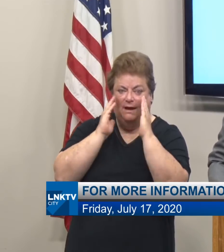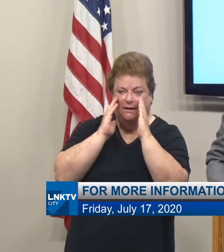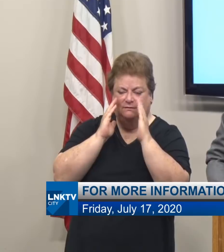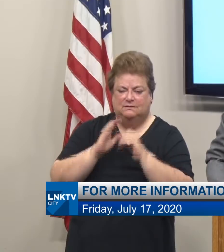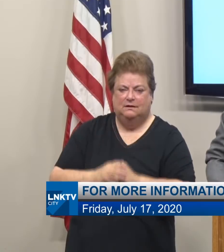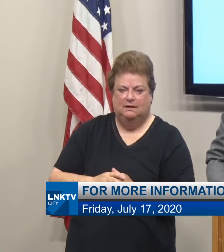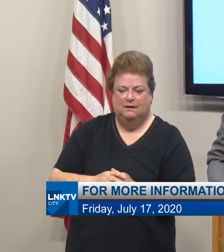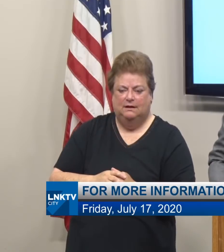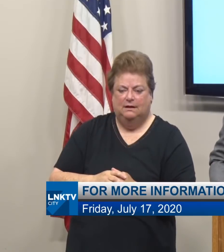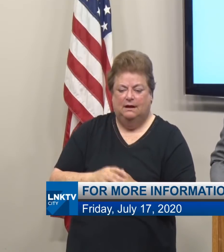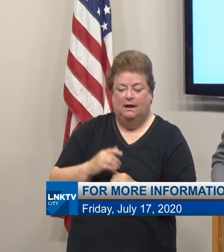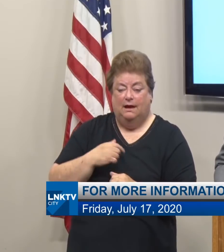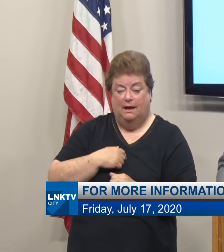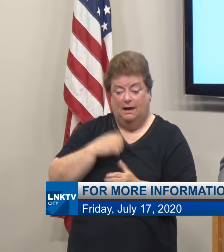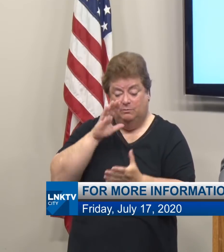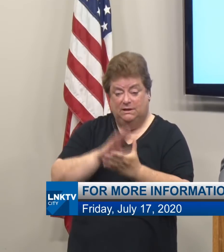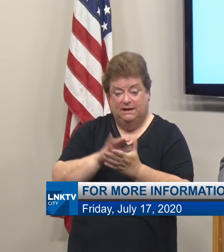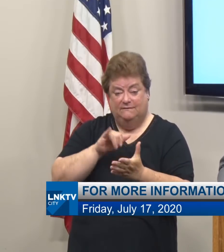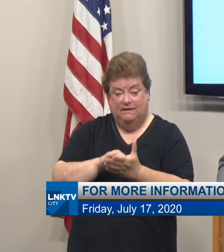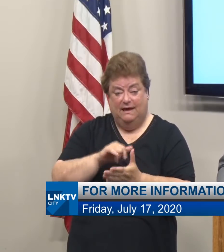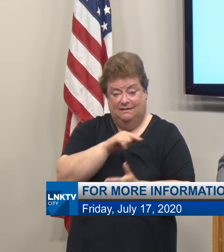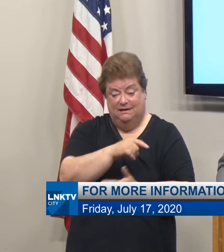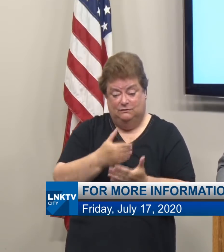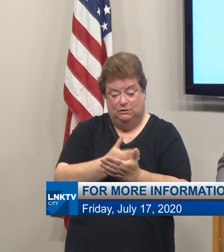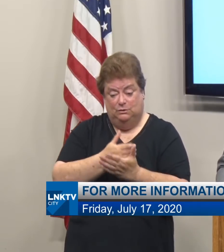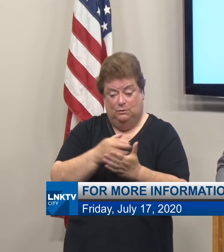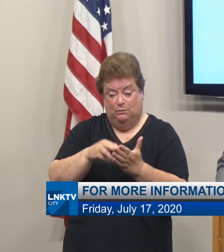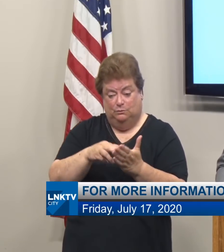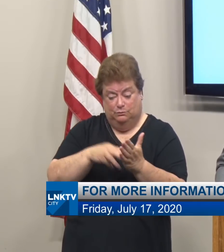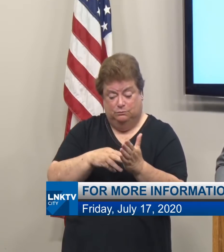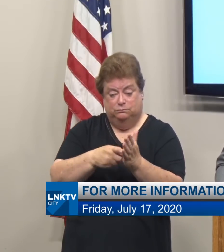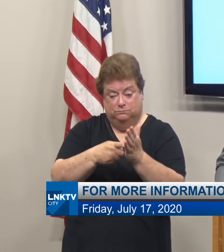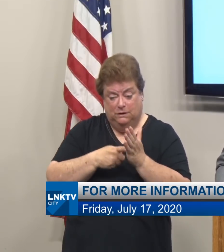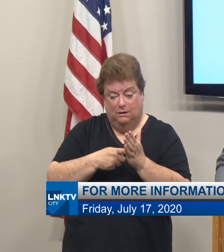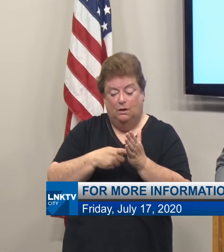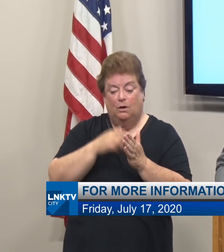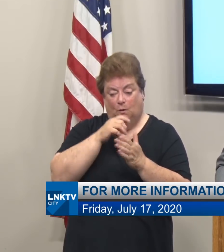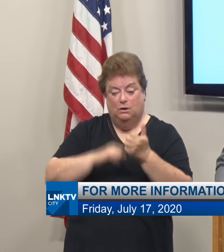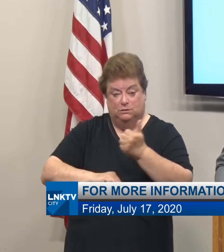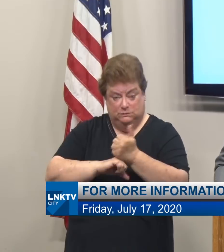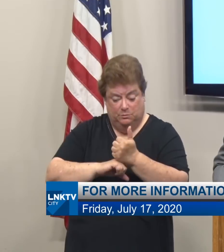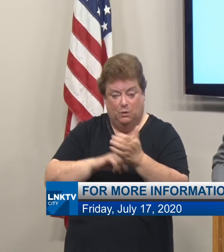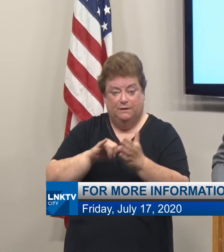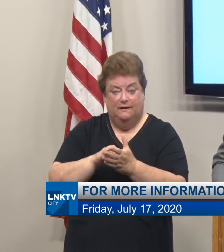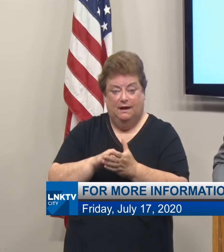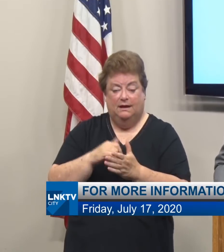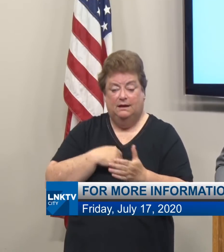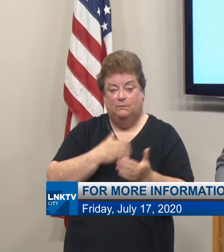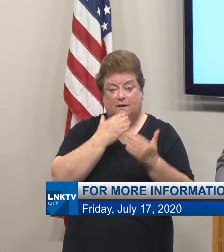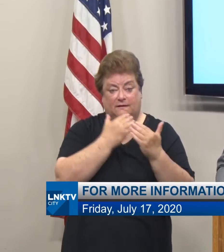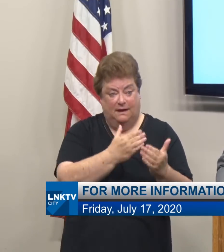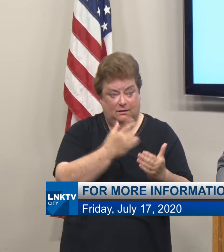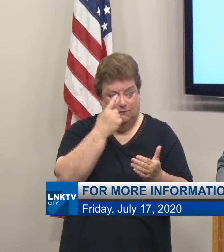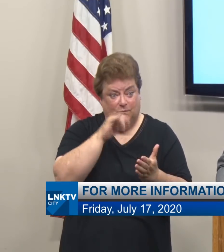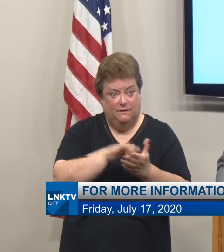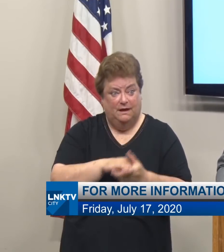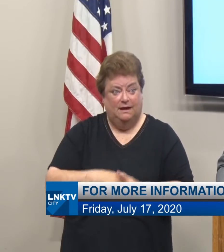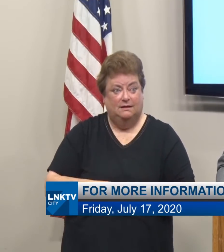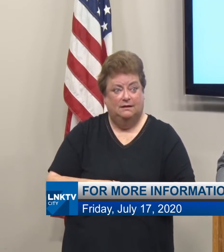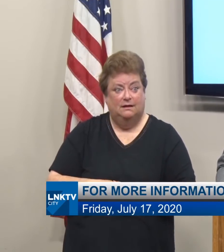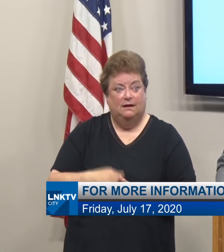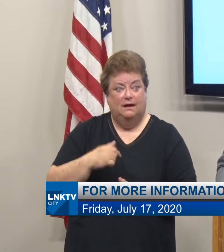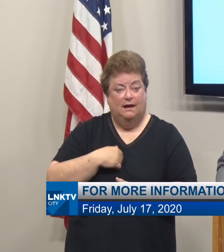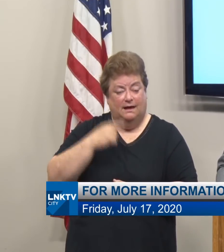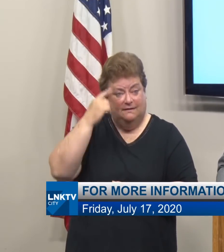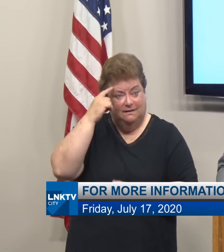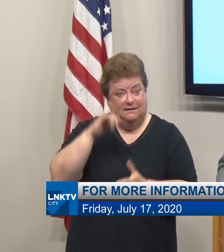I believe that this DHM is going to support that in a very, very large way. And thank you for that, because I do think